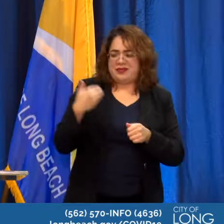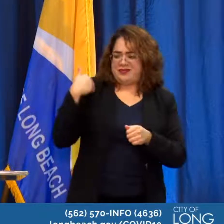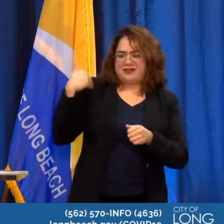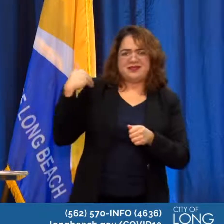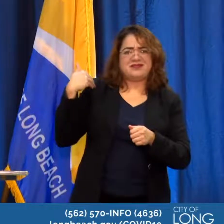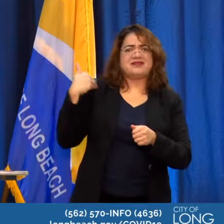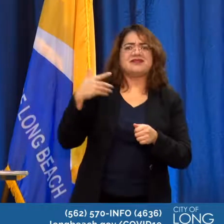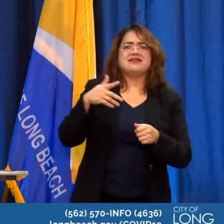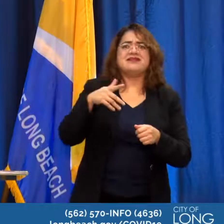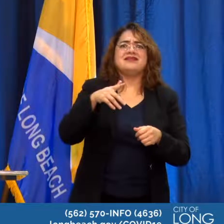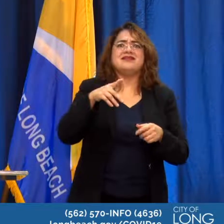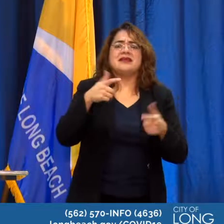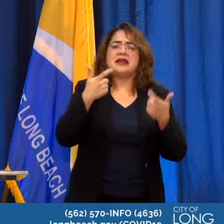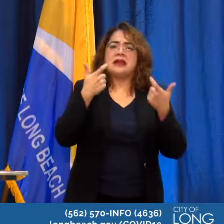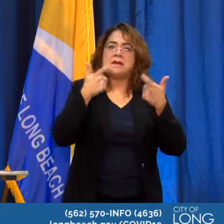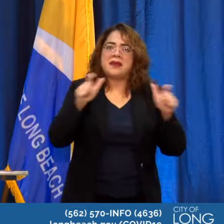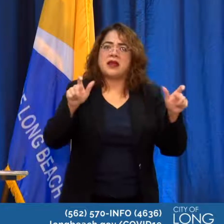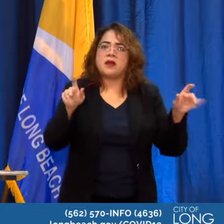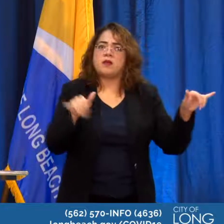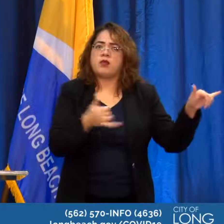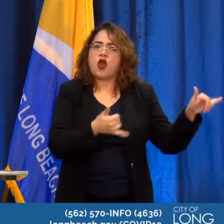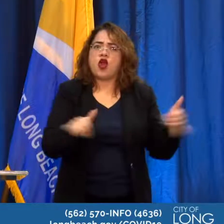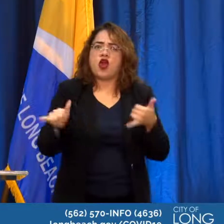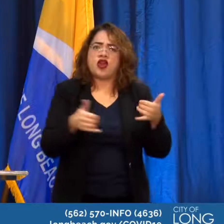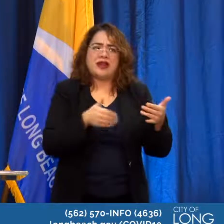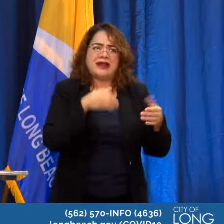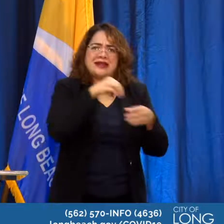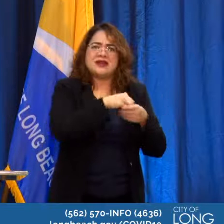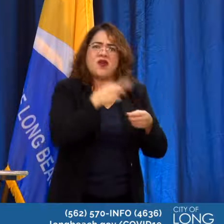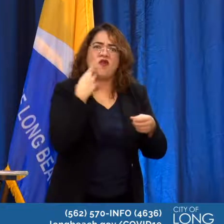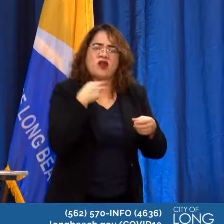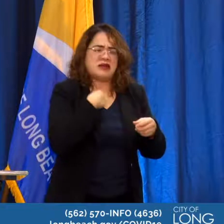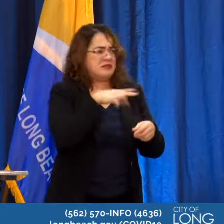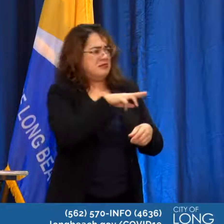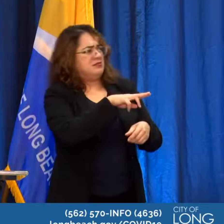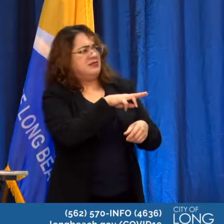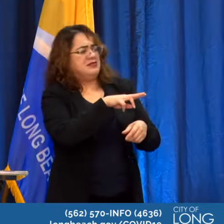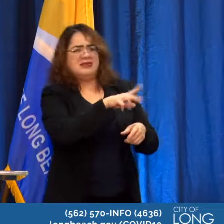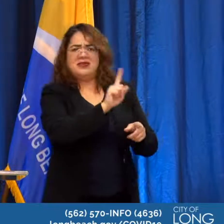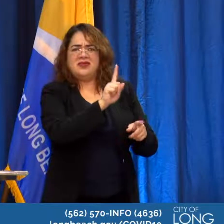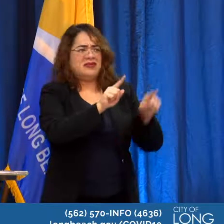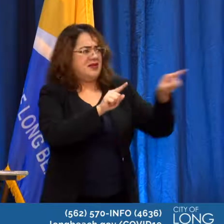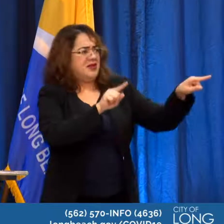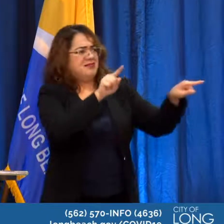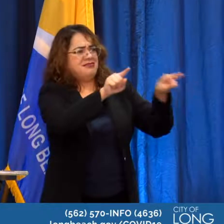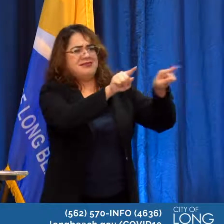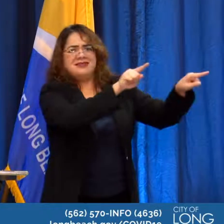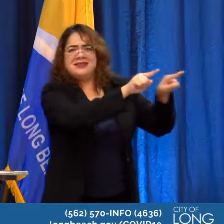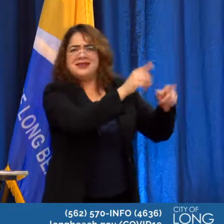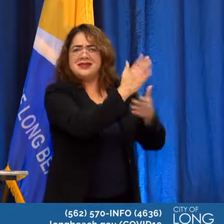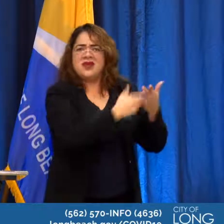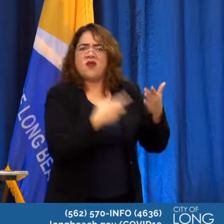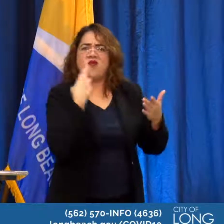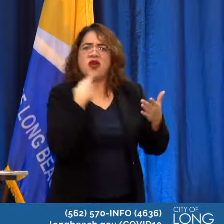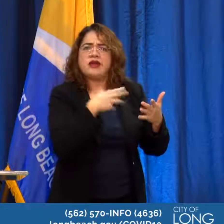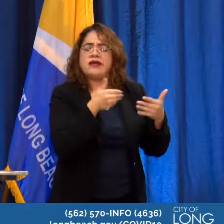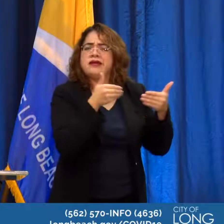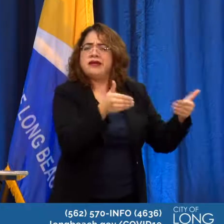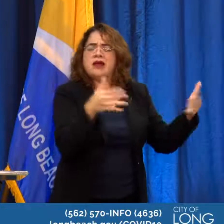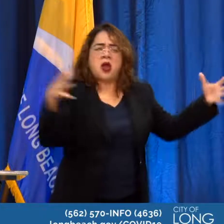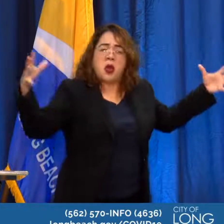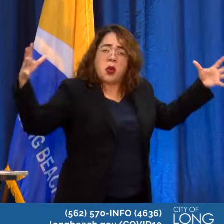like, some big parties were going on around restaurants and things. And so there's a real concern about how we keep people safe